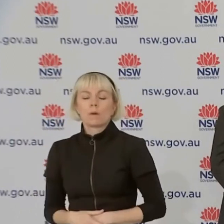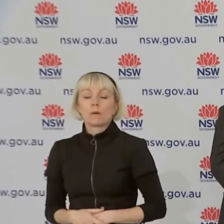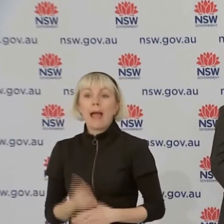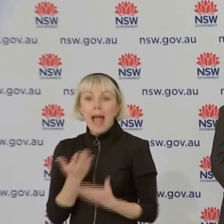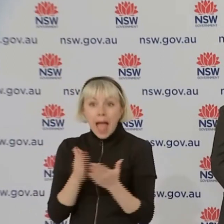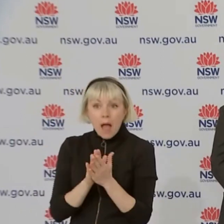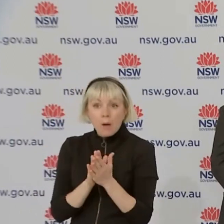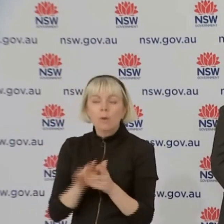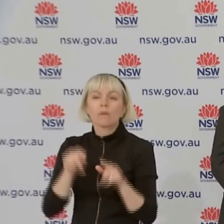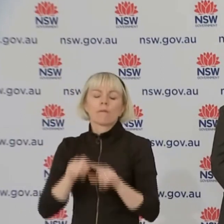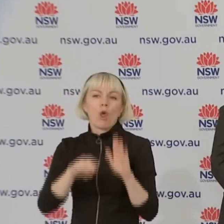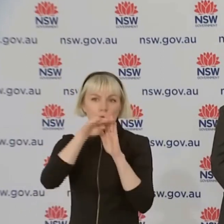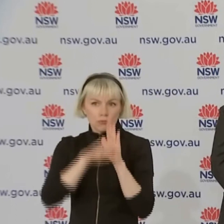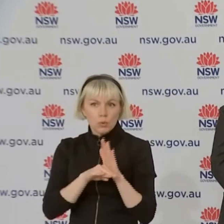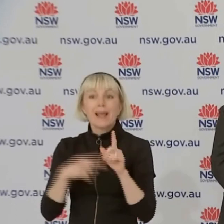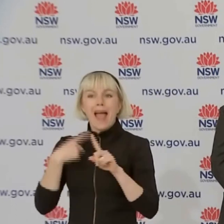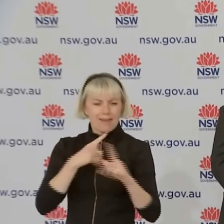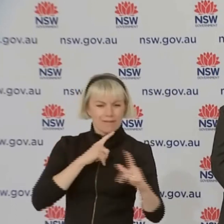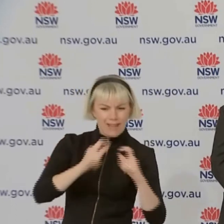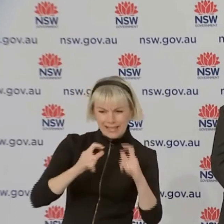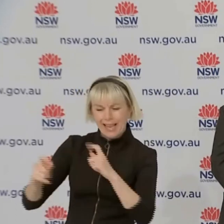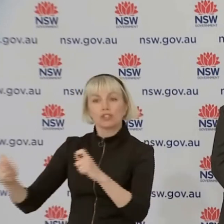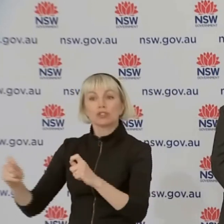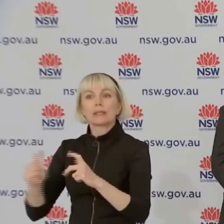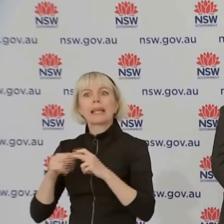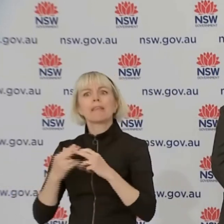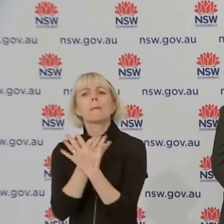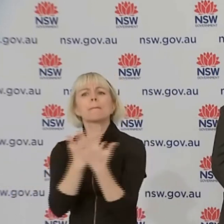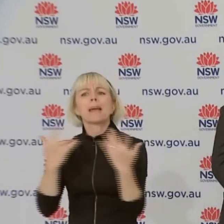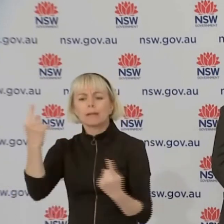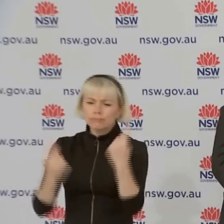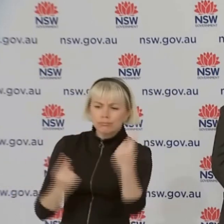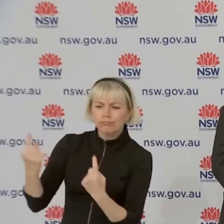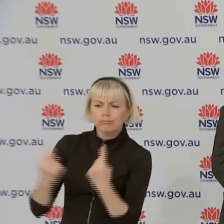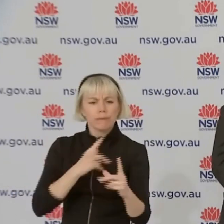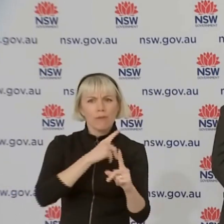end of August gives us options as to what life looks like on the 29th of August. And that's